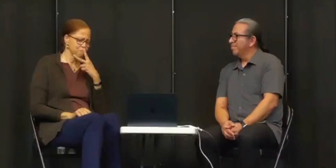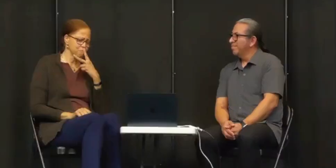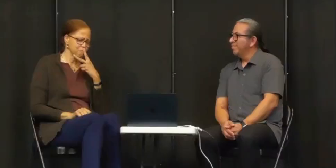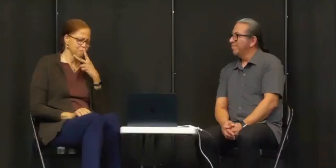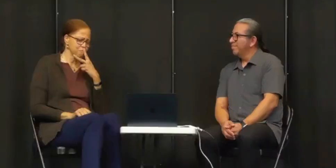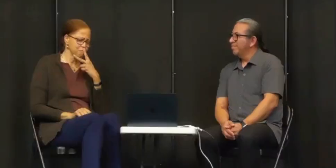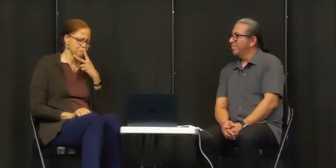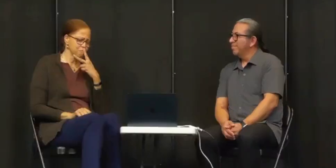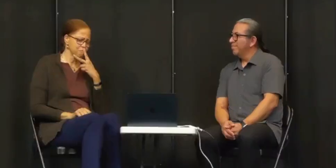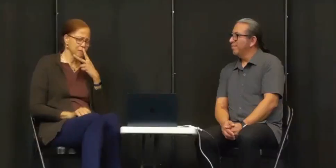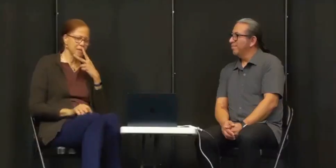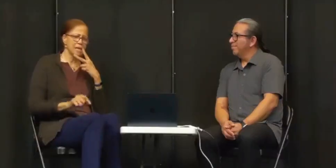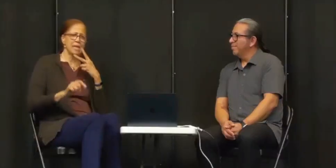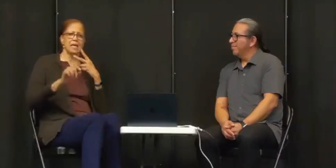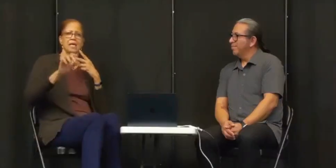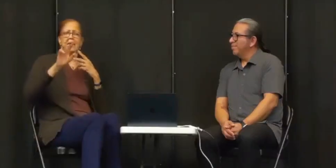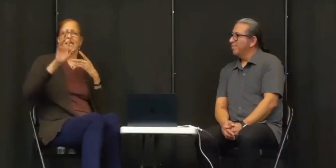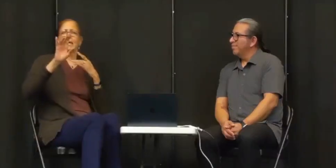Additionally, I'd say,